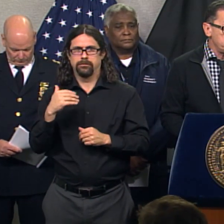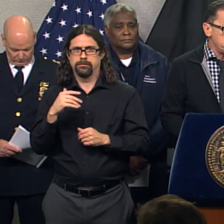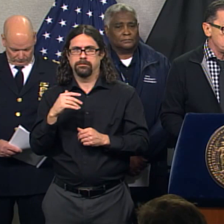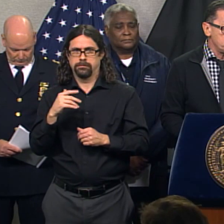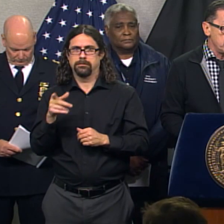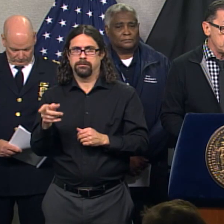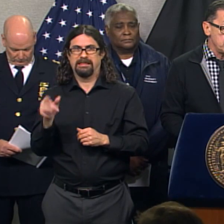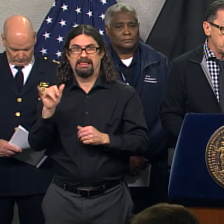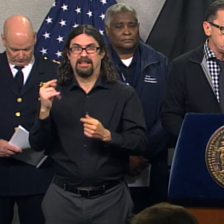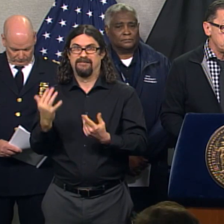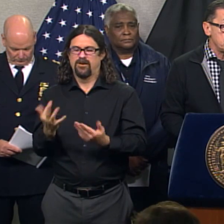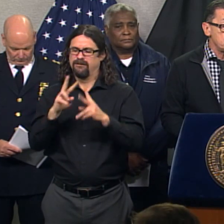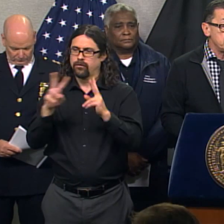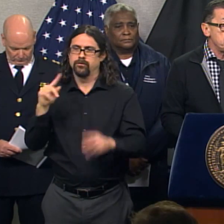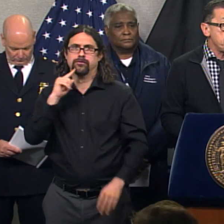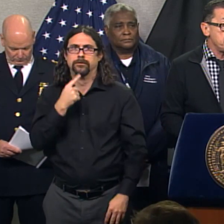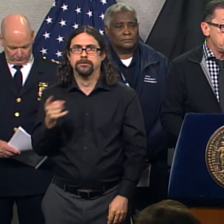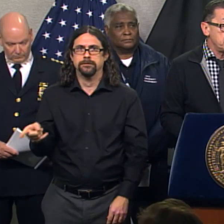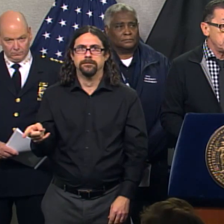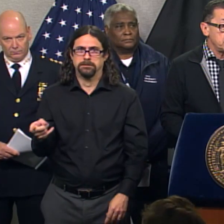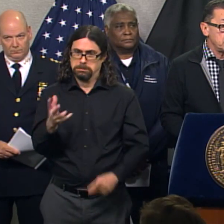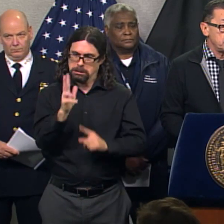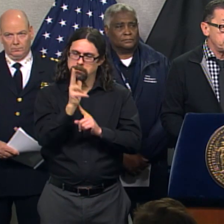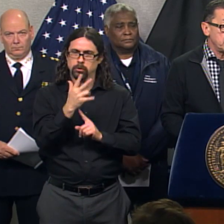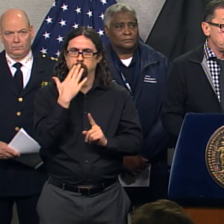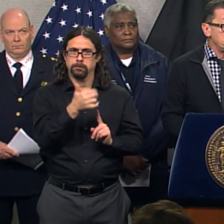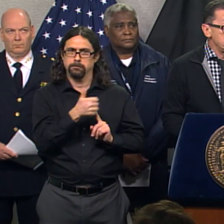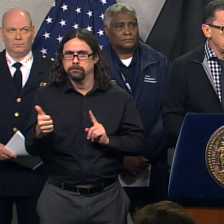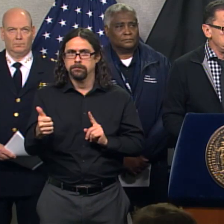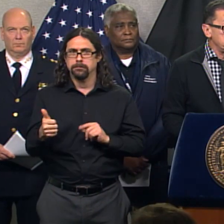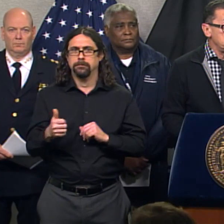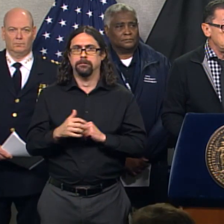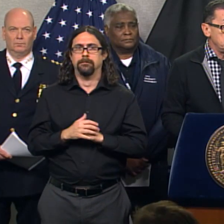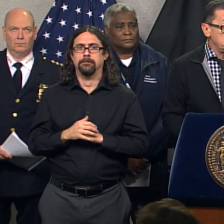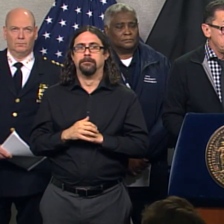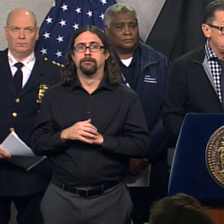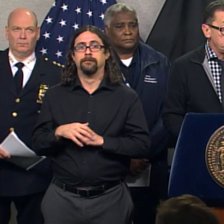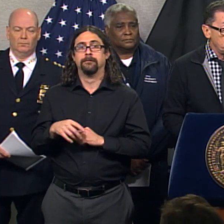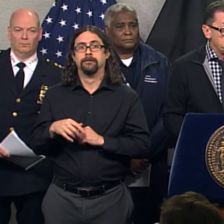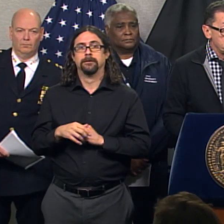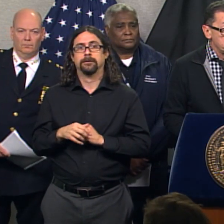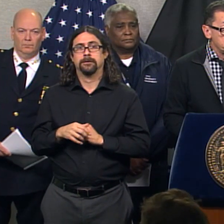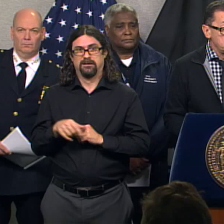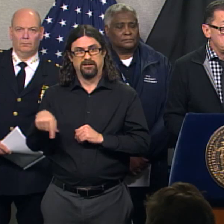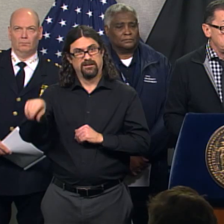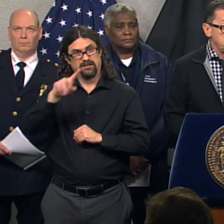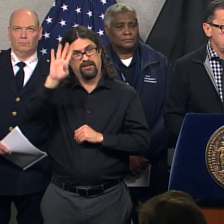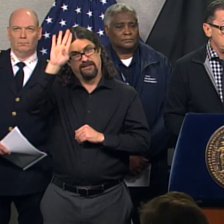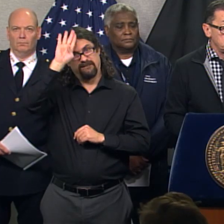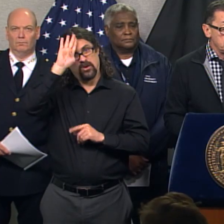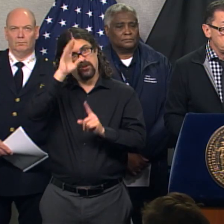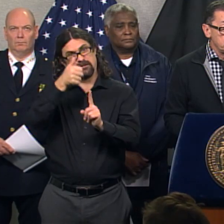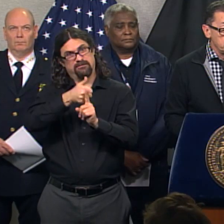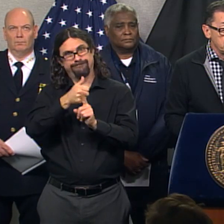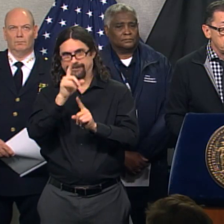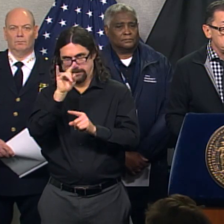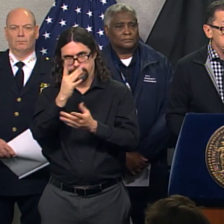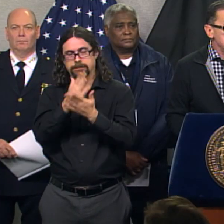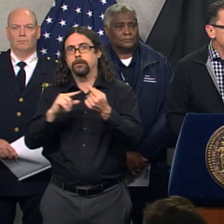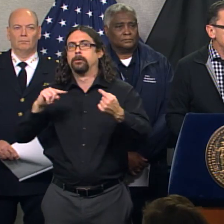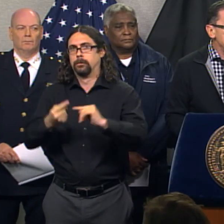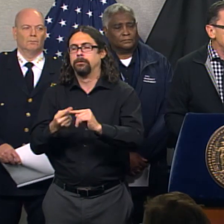of firefighters were injured, none seriously. But it did result in the death of one person and a critical injury to